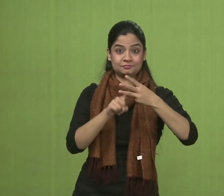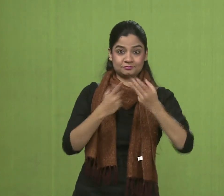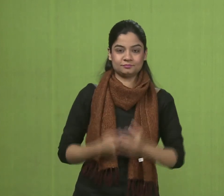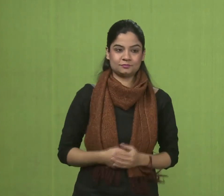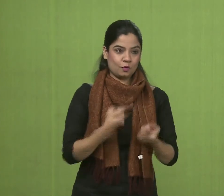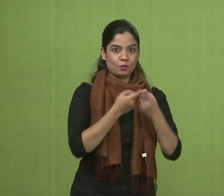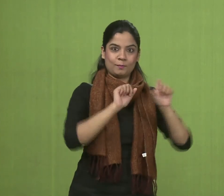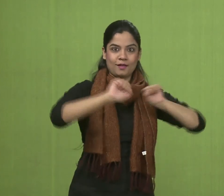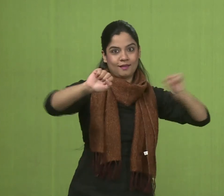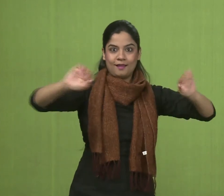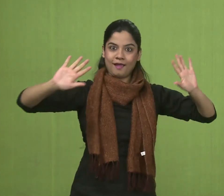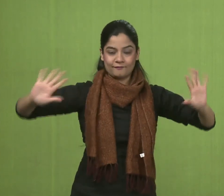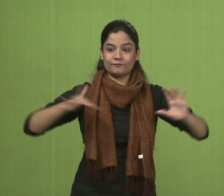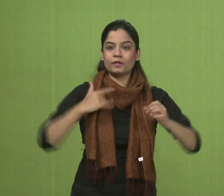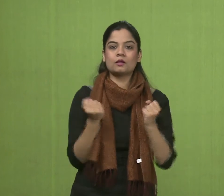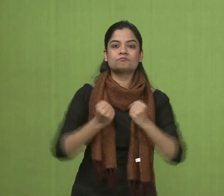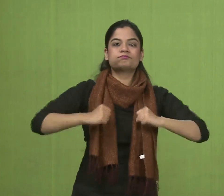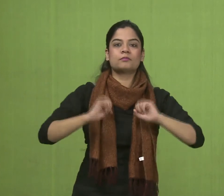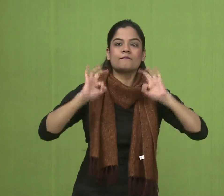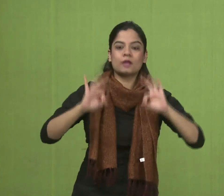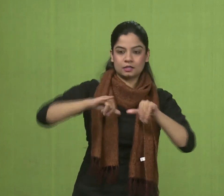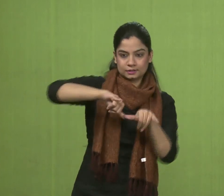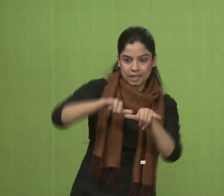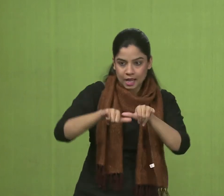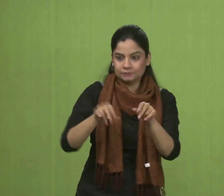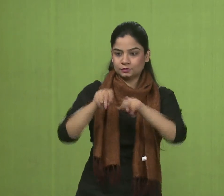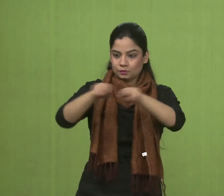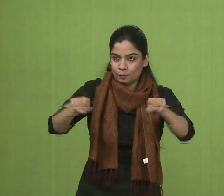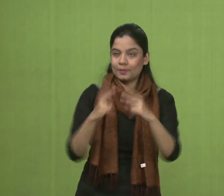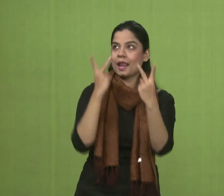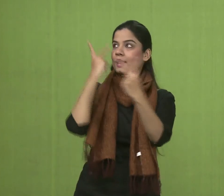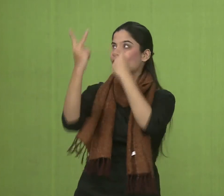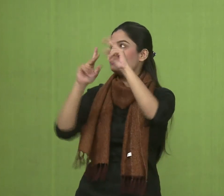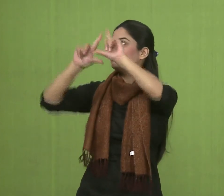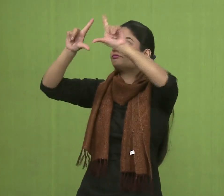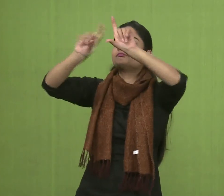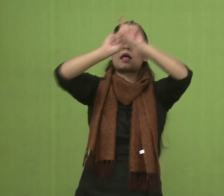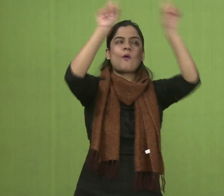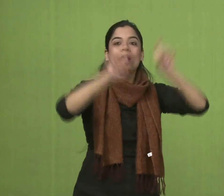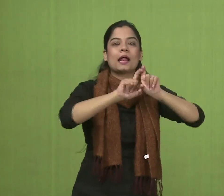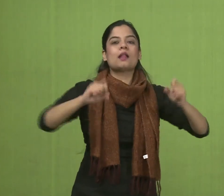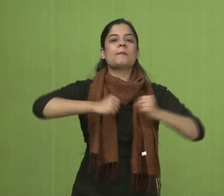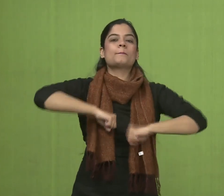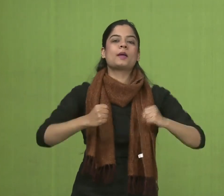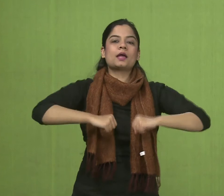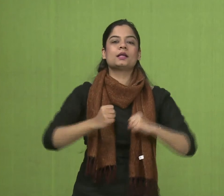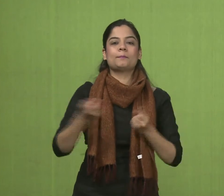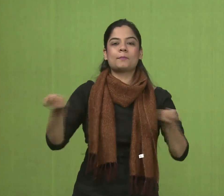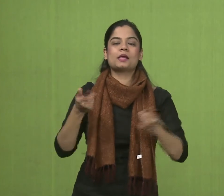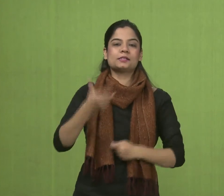Third, arranging systematically the equipments that are required. For example, a proper lighting, proper space